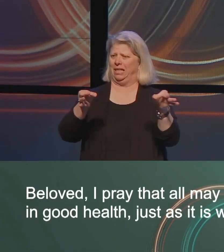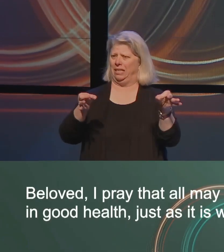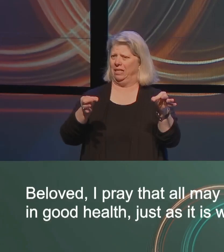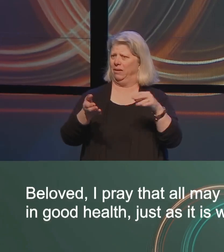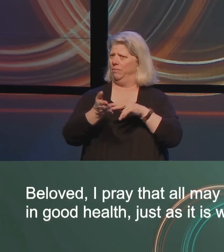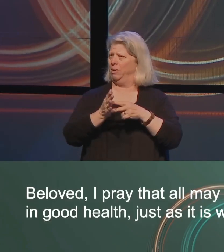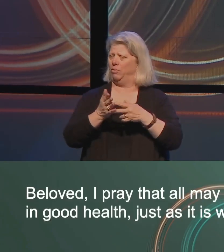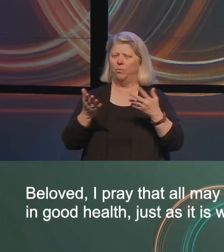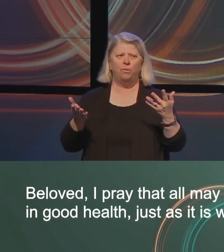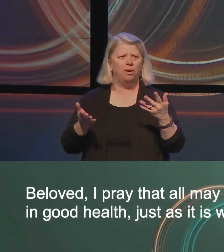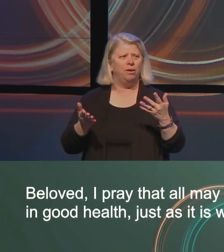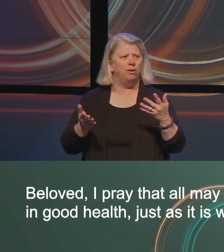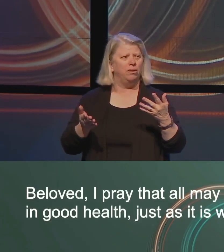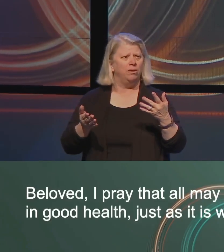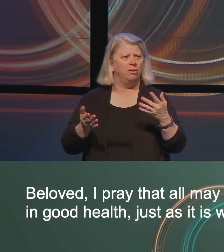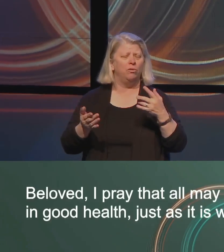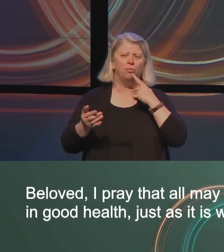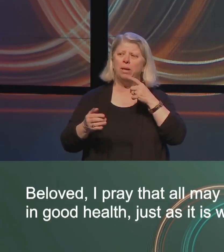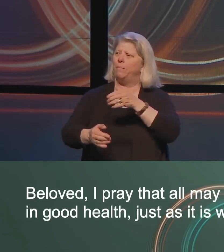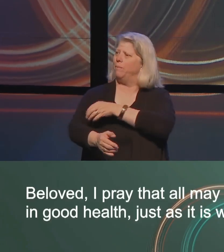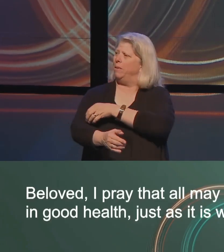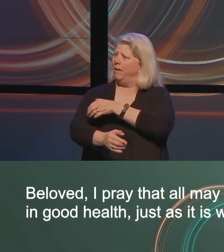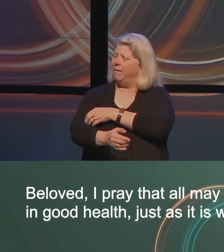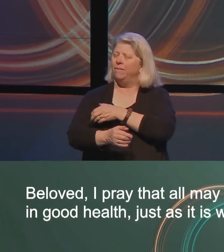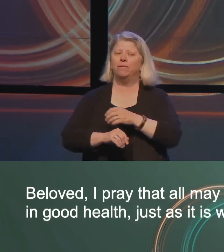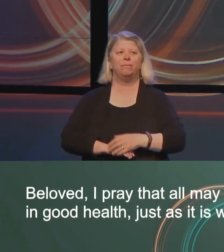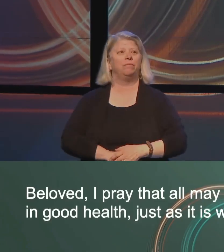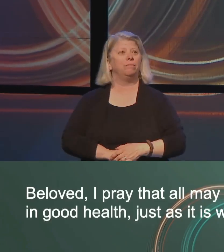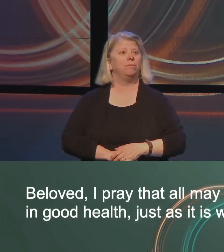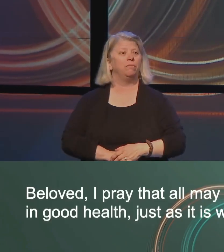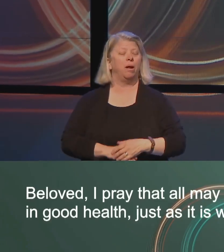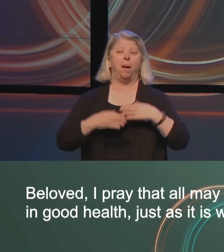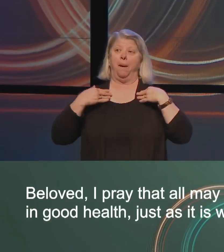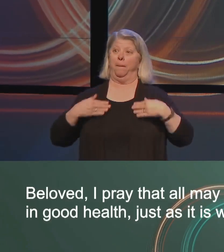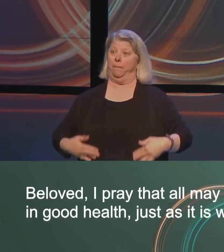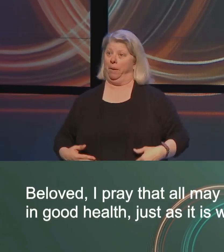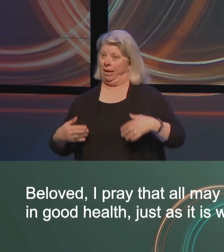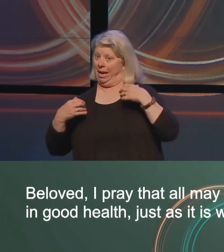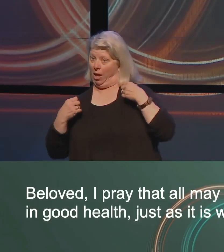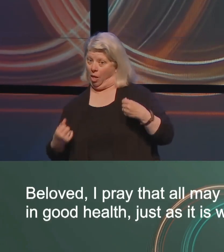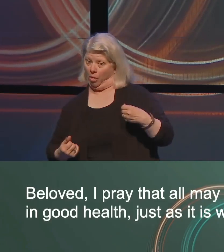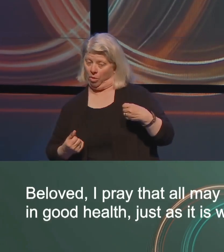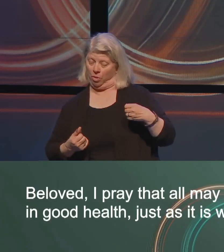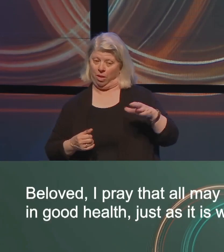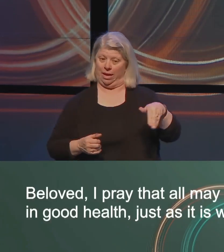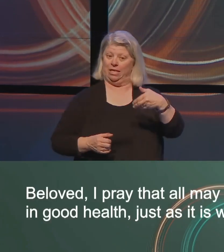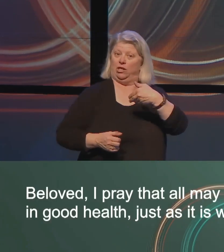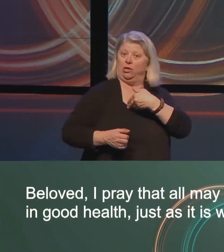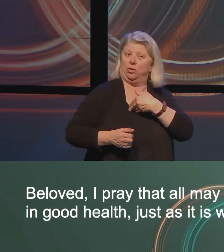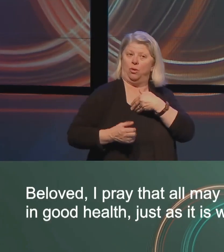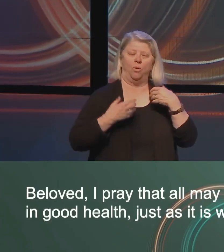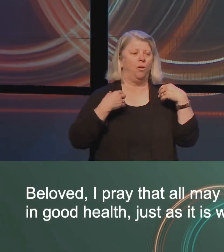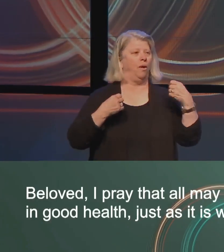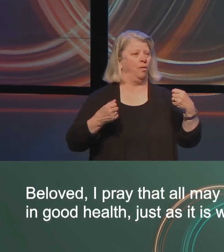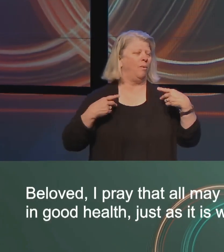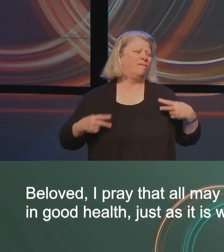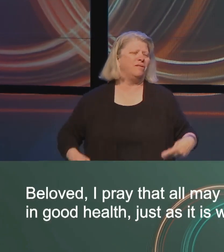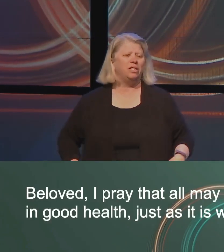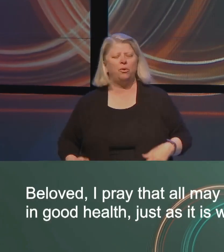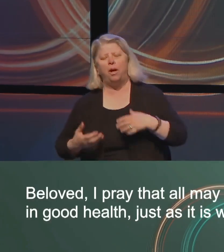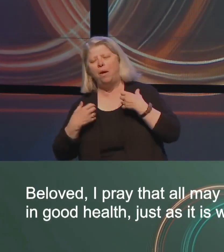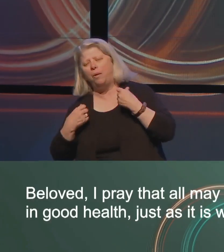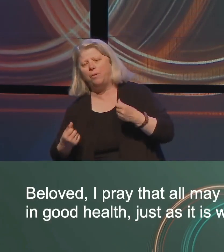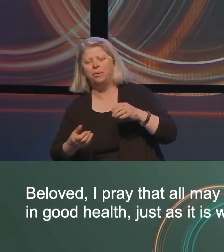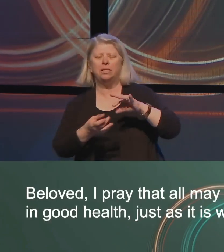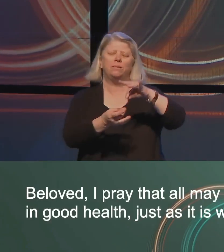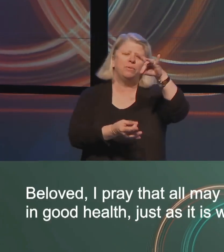sentence is something really powerful, is that body health and soul health, right? Or what we might call physical health or spiritual